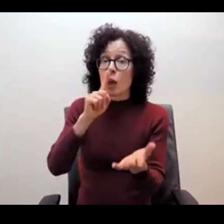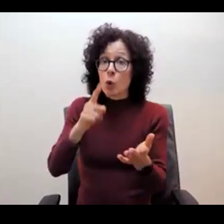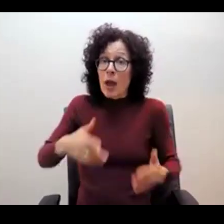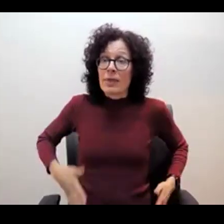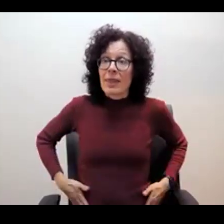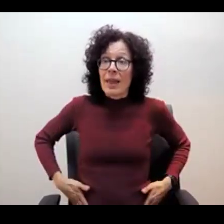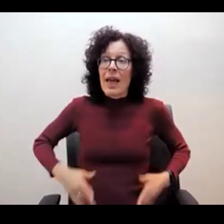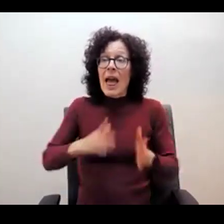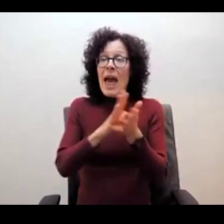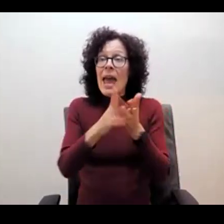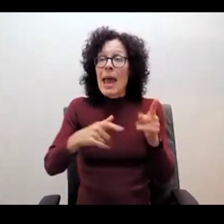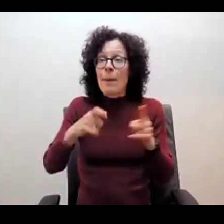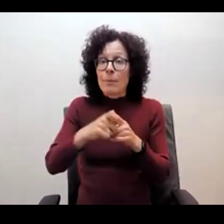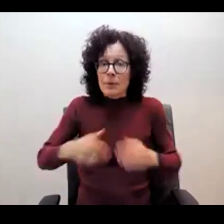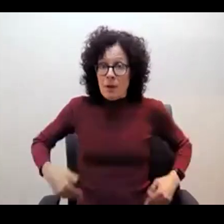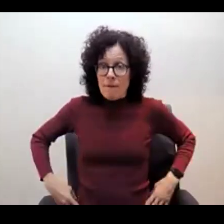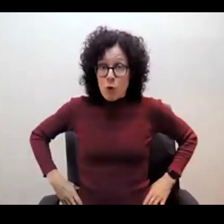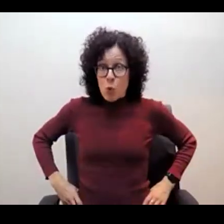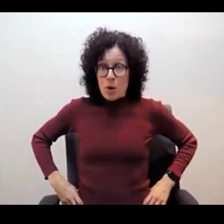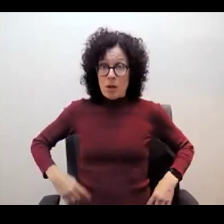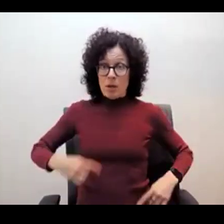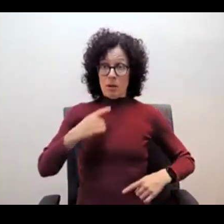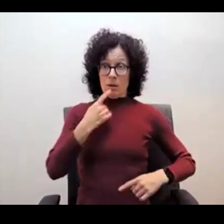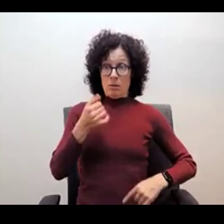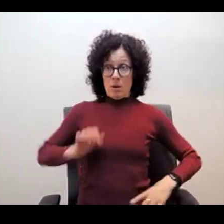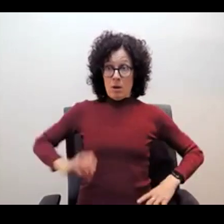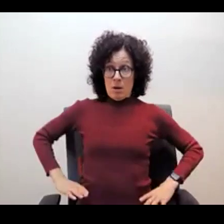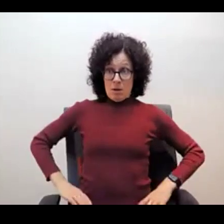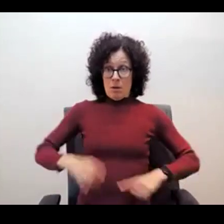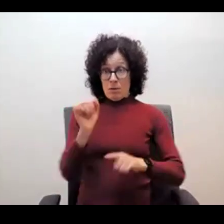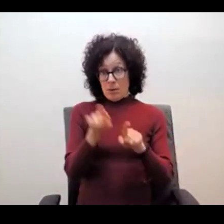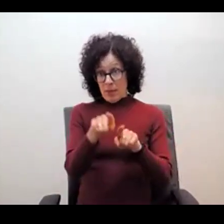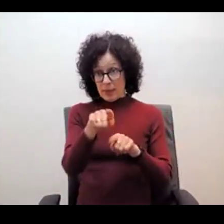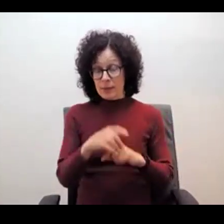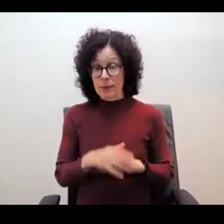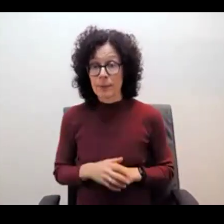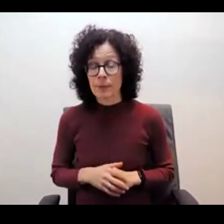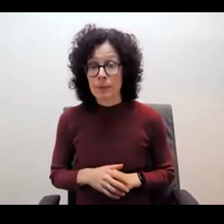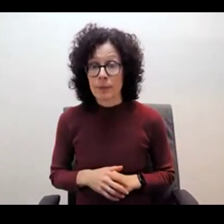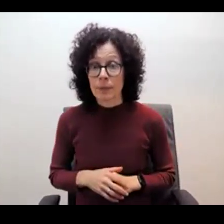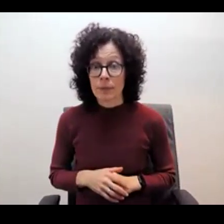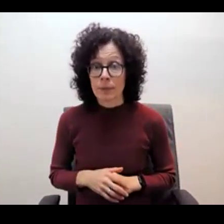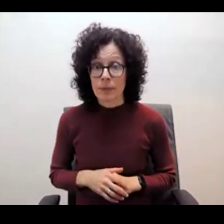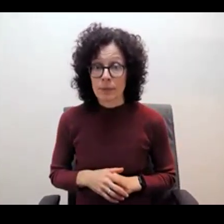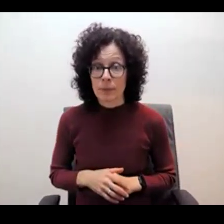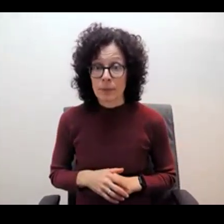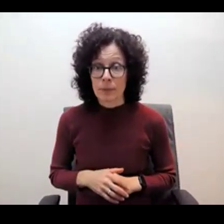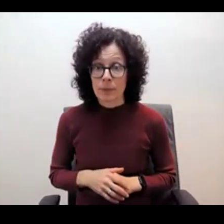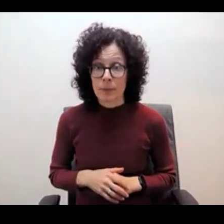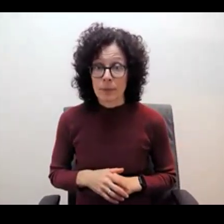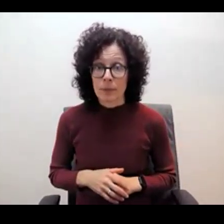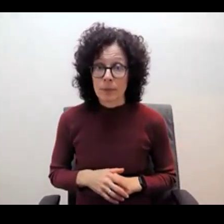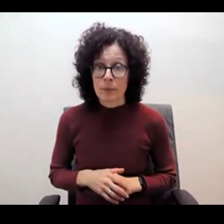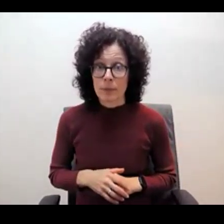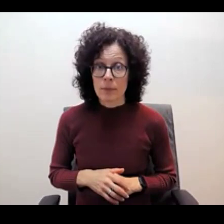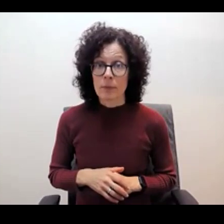forward here and then bring the chin to the chest. You have even a fuller range